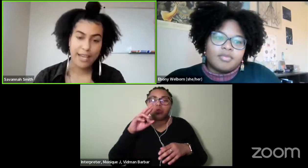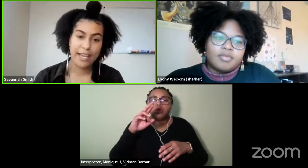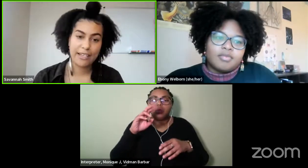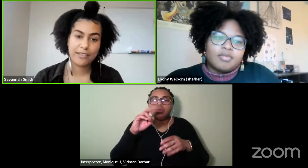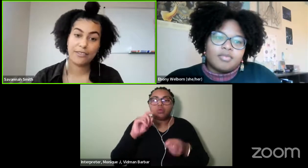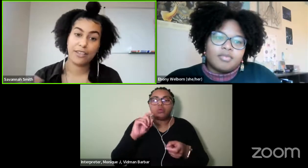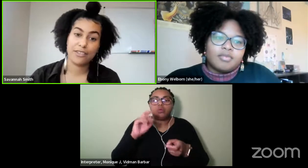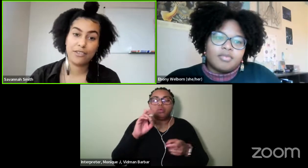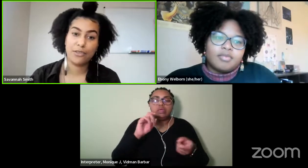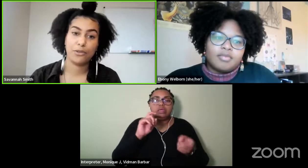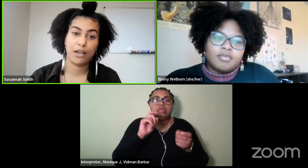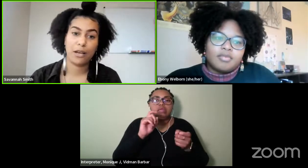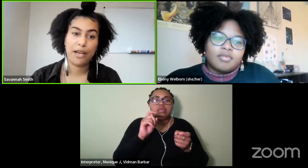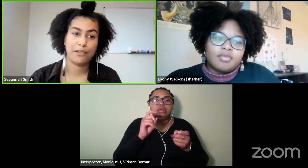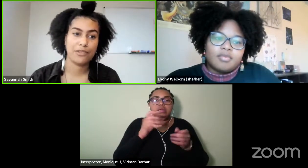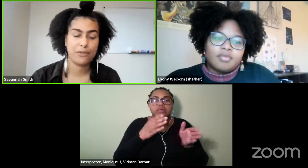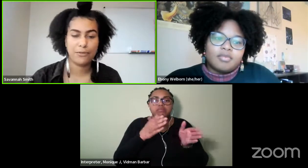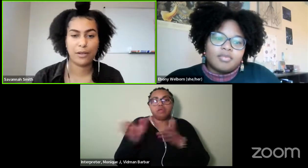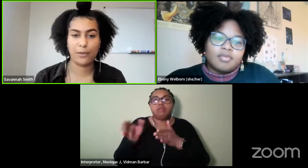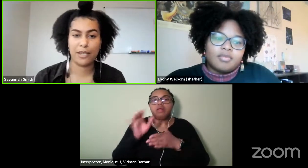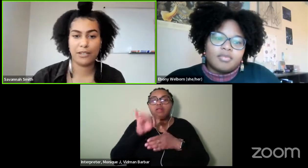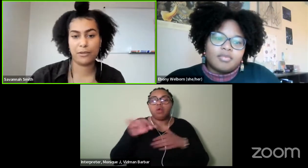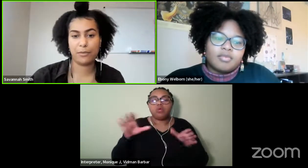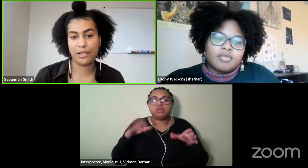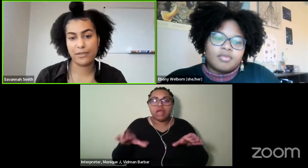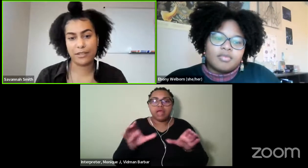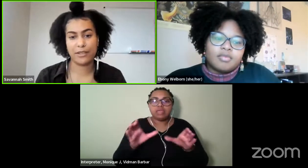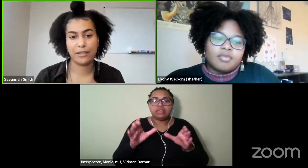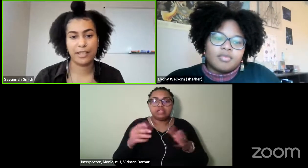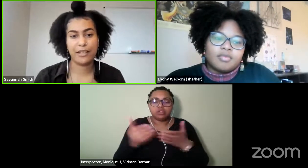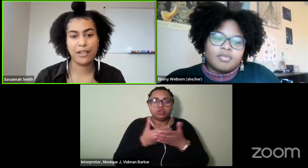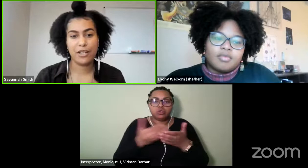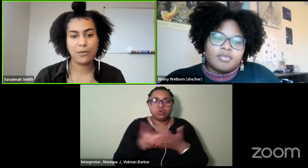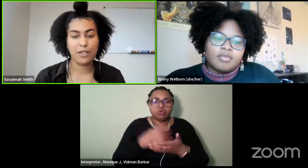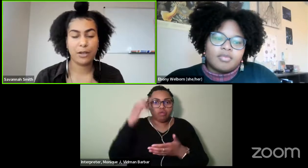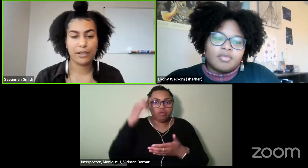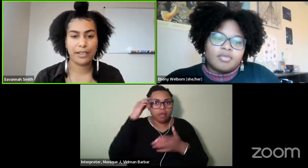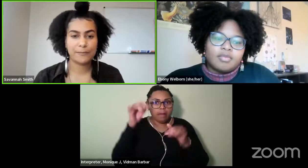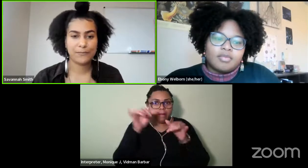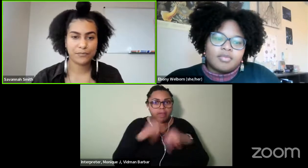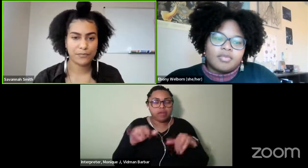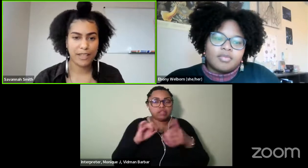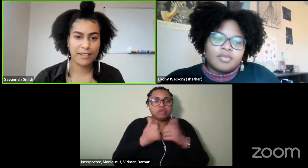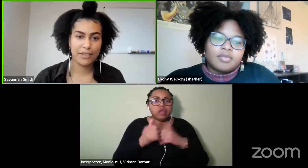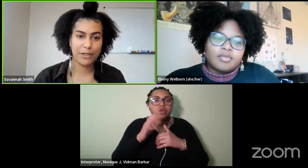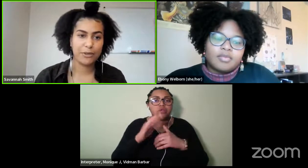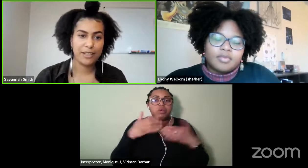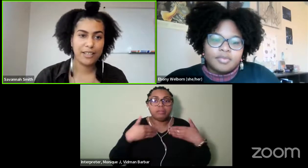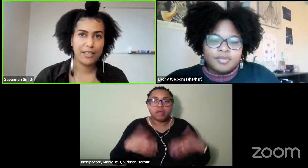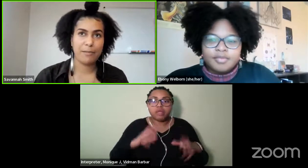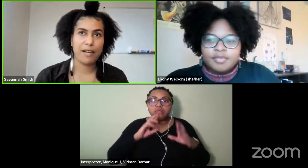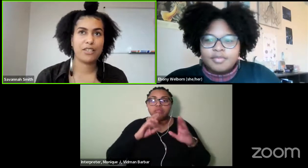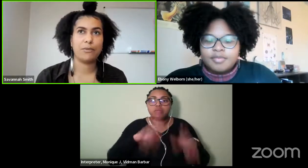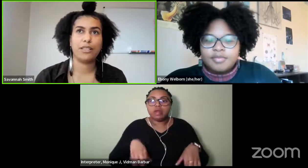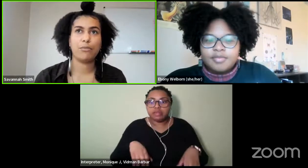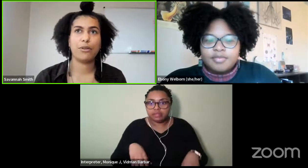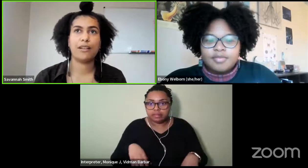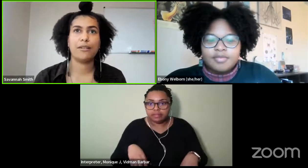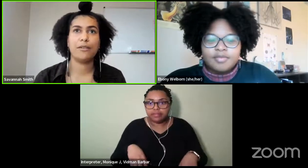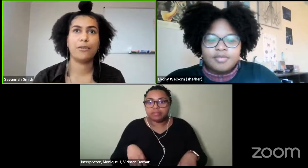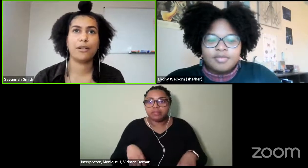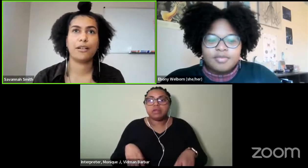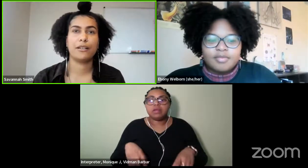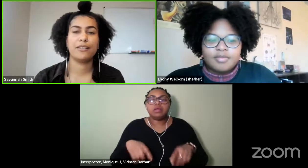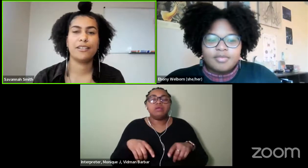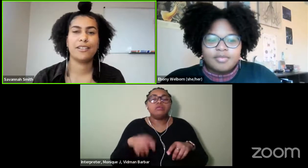responses and thus new thought patterns from the way your body is physically responding. And so somatics are really